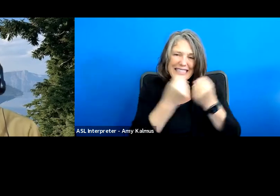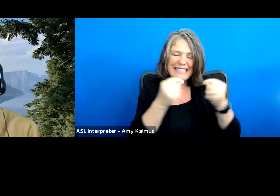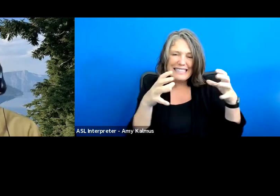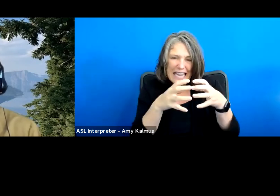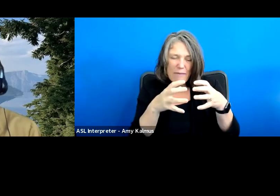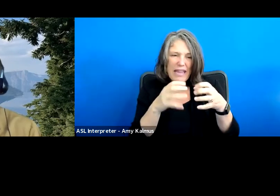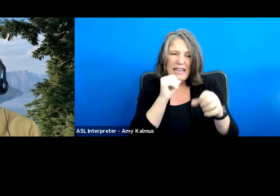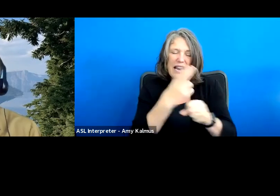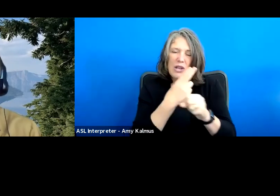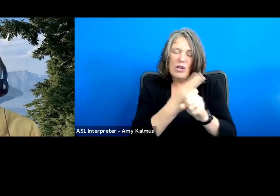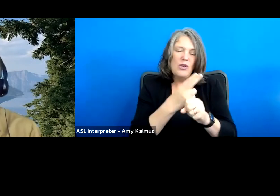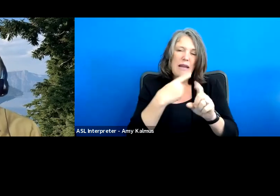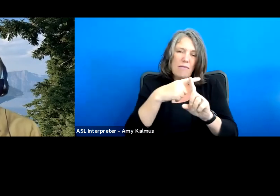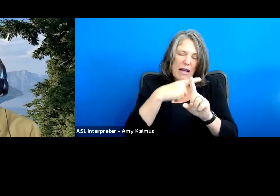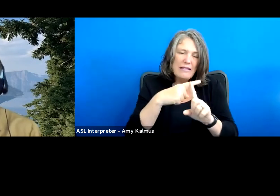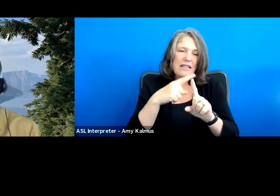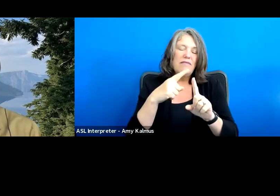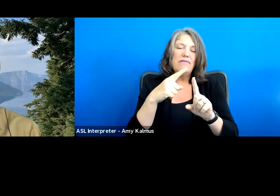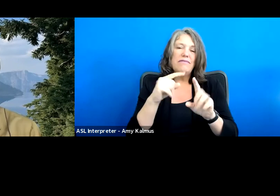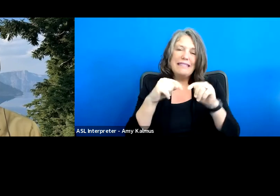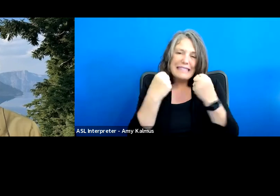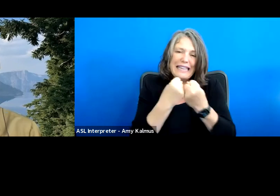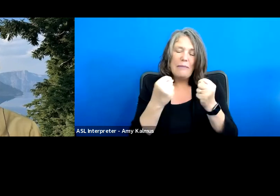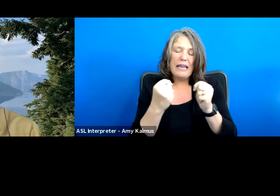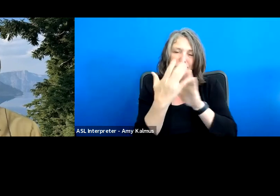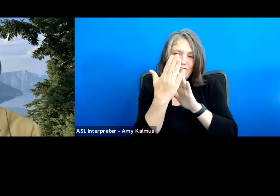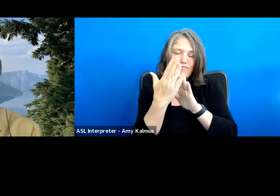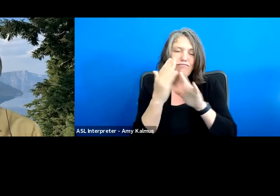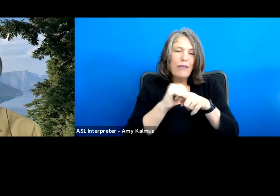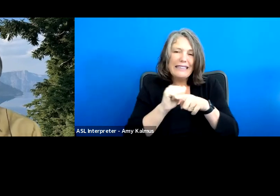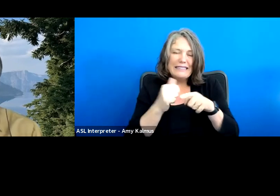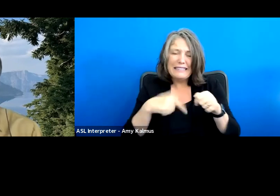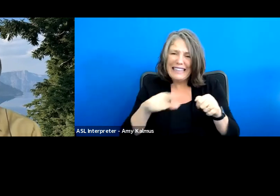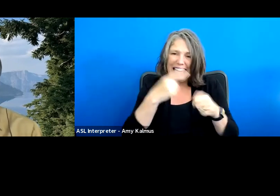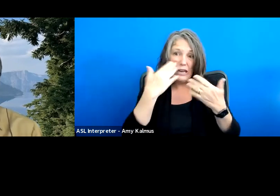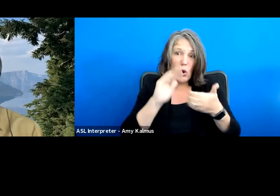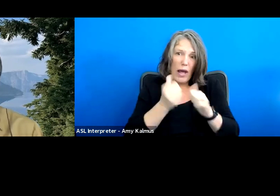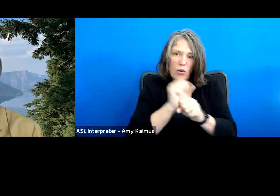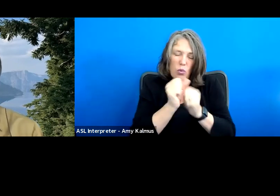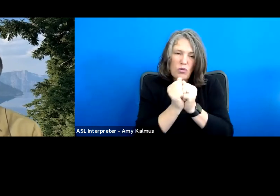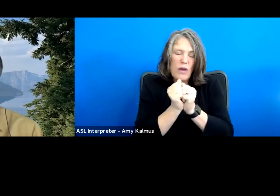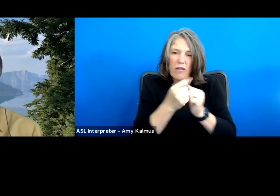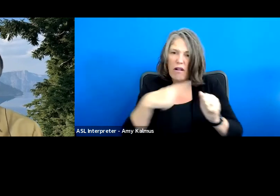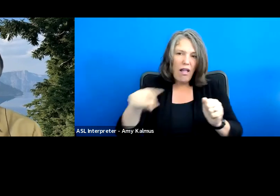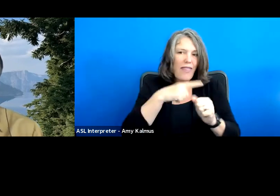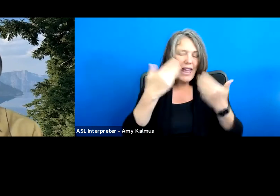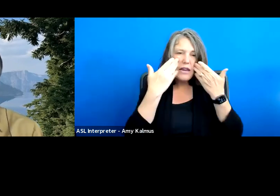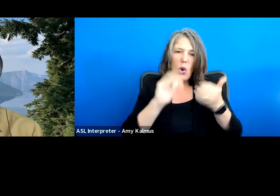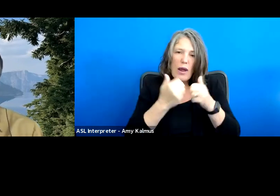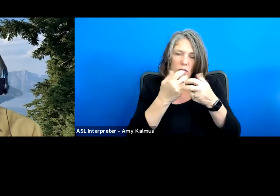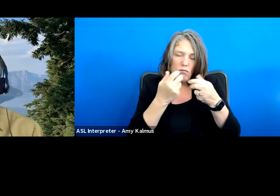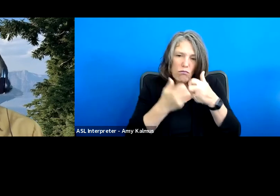using positive, effective teaming practices. They didn't know how to work together. They didn't know how to problem